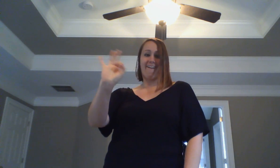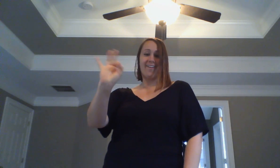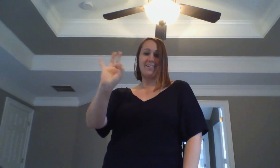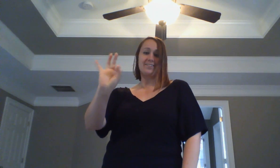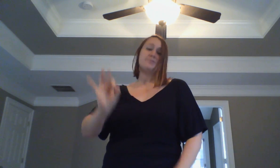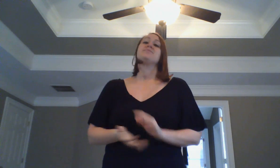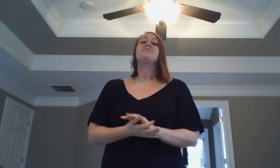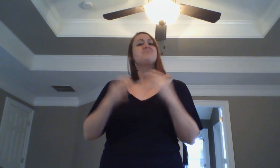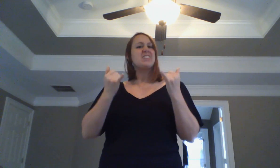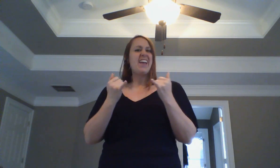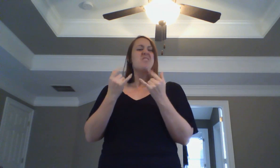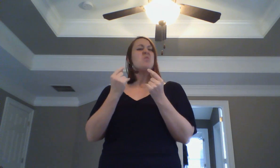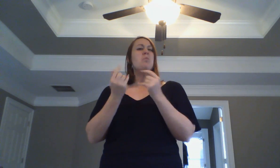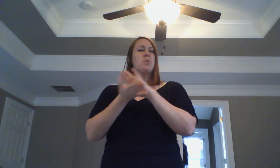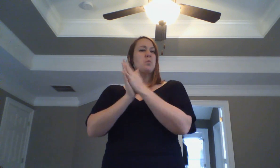Let's do some harder problems.